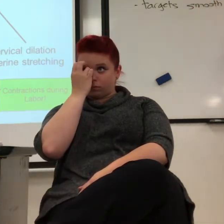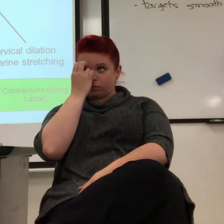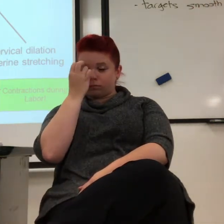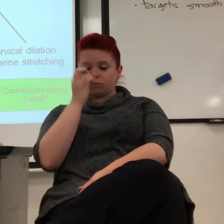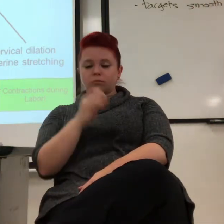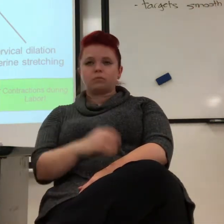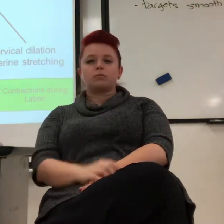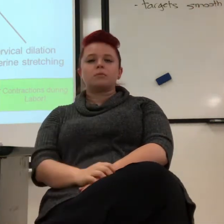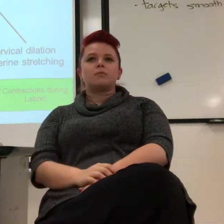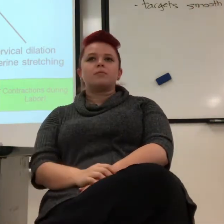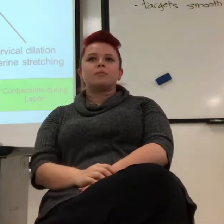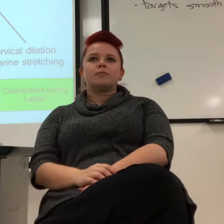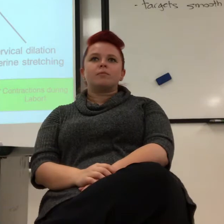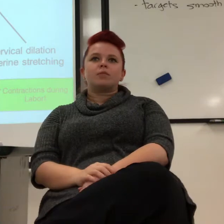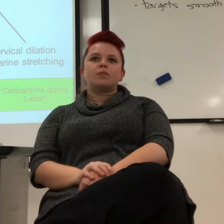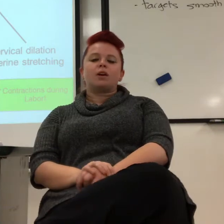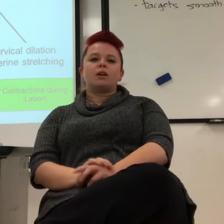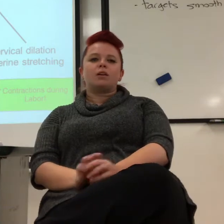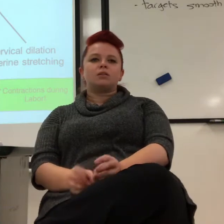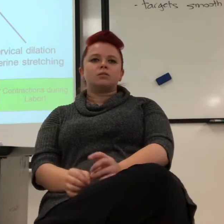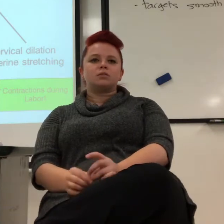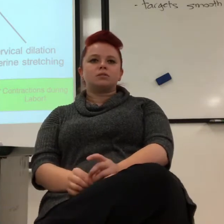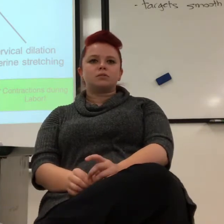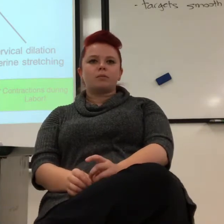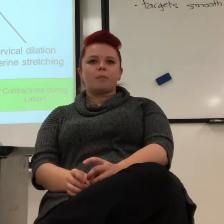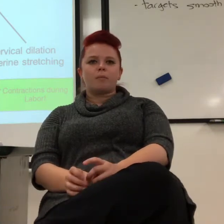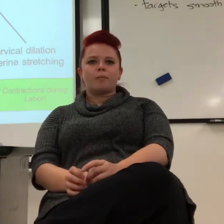Smooth muscle. And